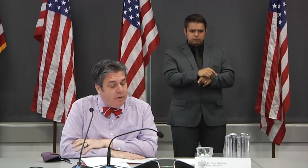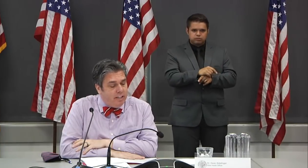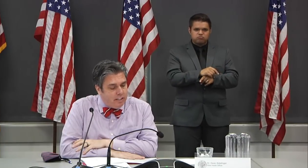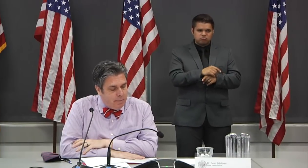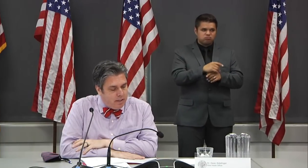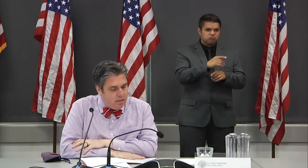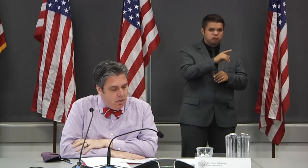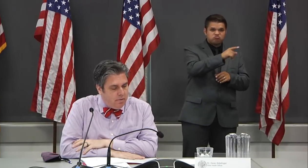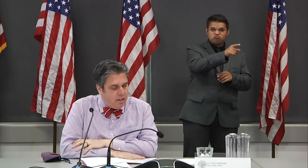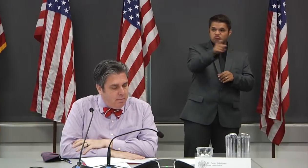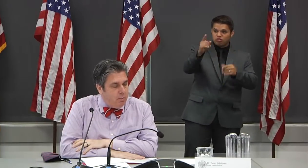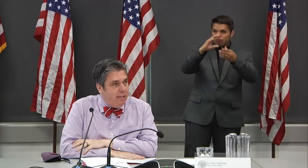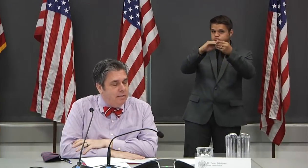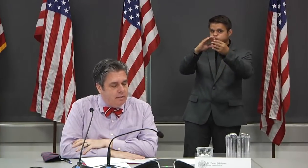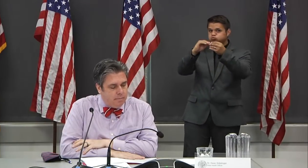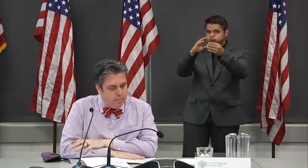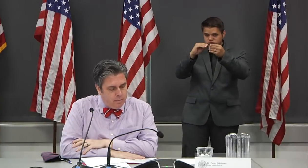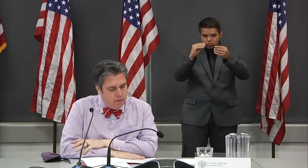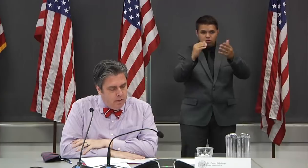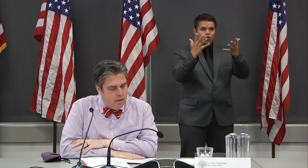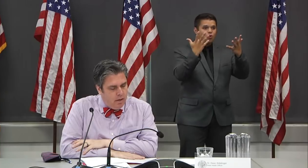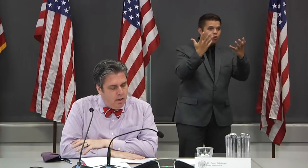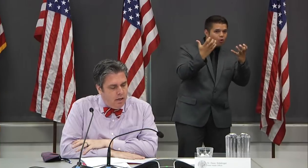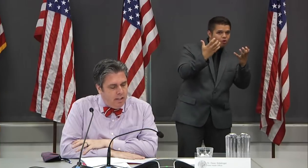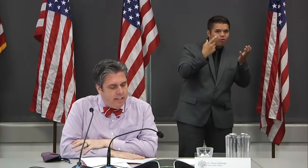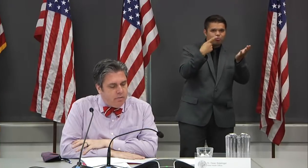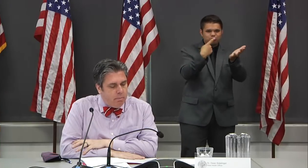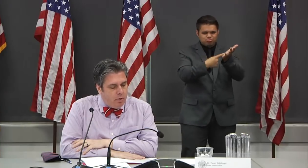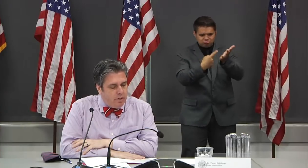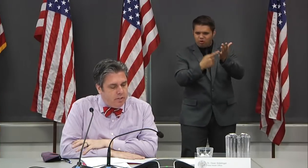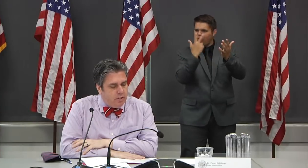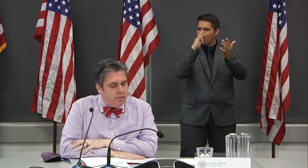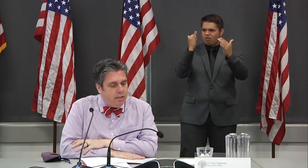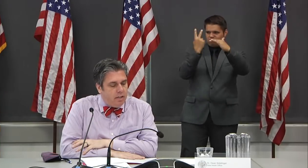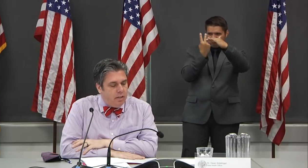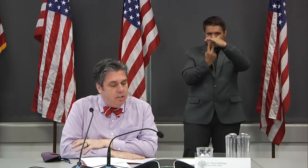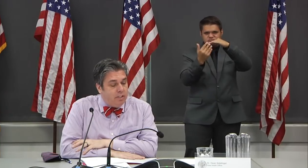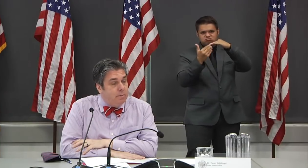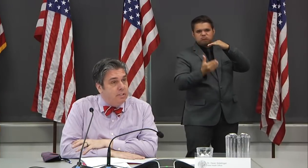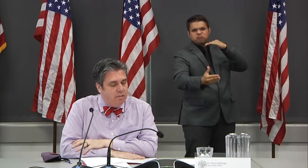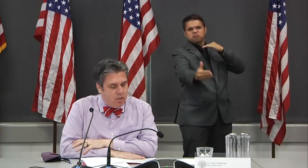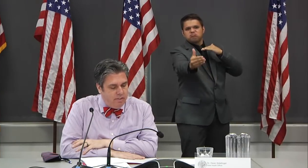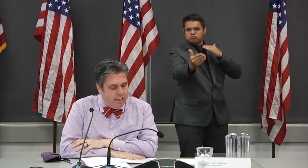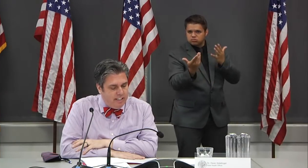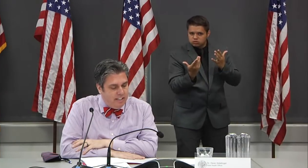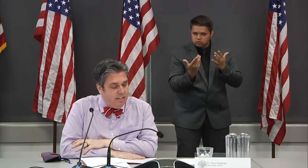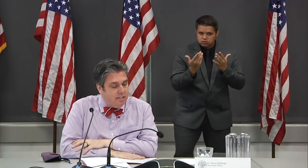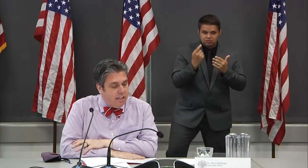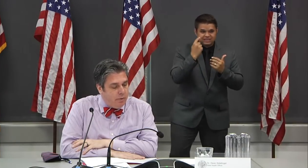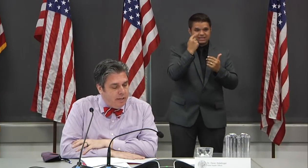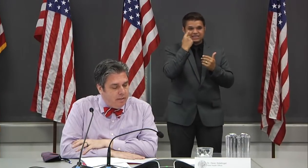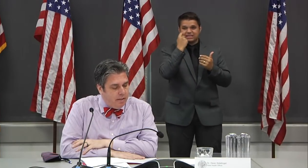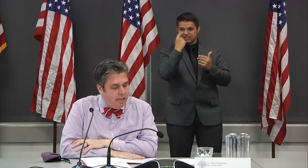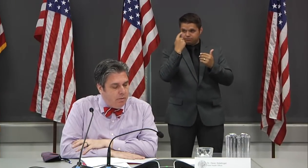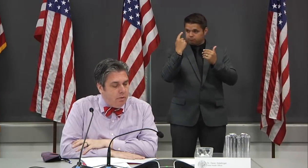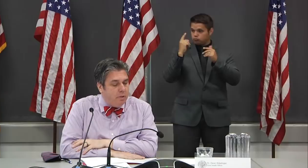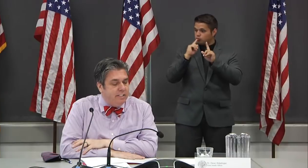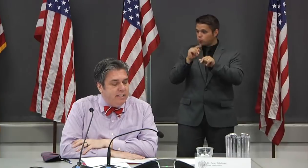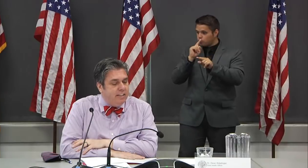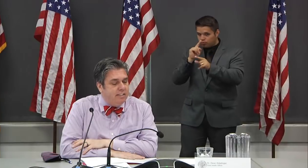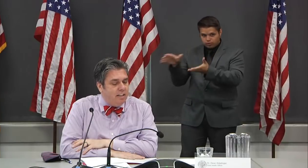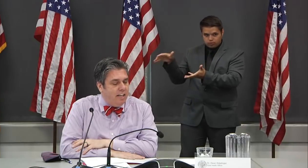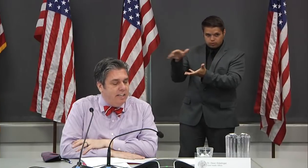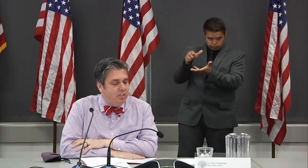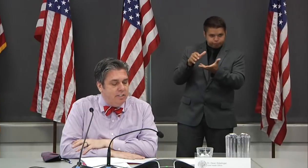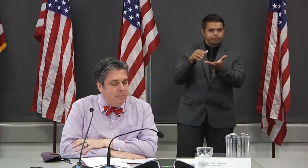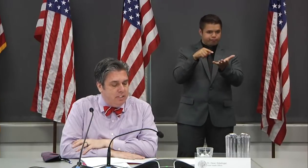you on what we can expect over the coming weeks. Our latest report shows that the transmission of COVID-19 is slowing and that we're